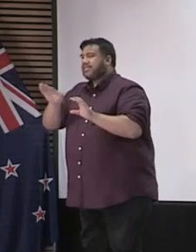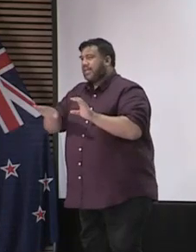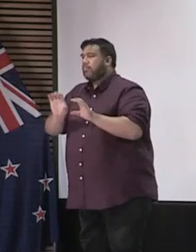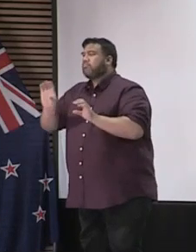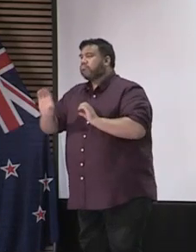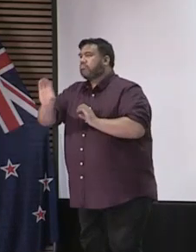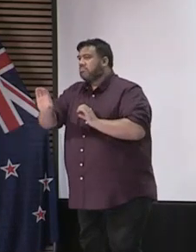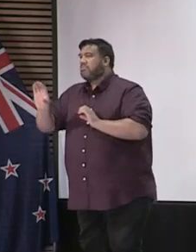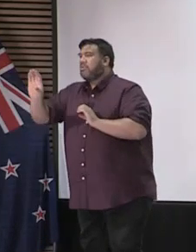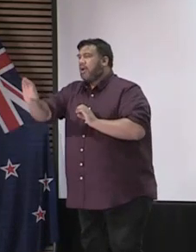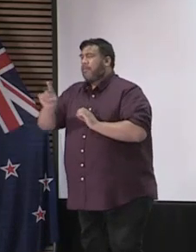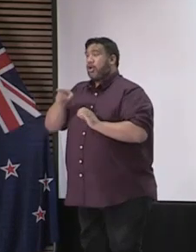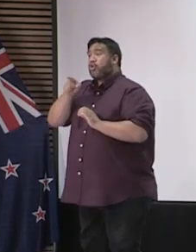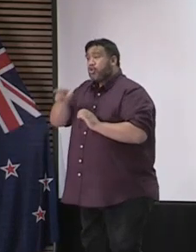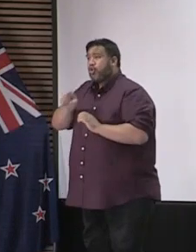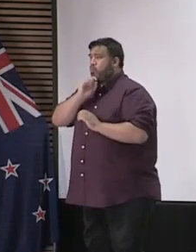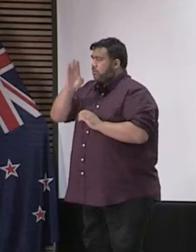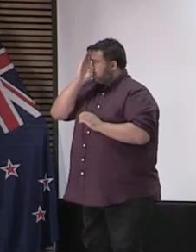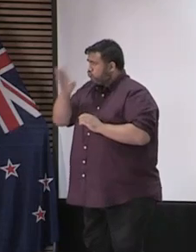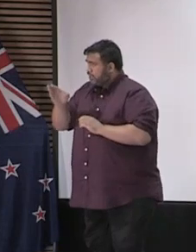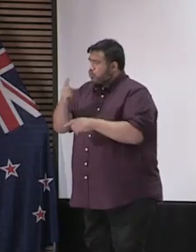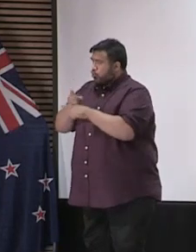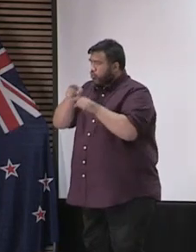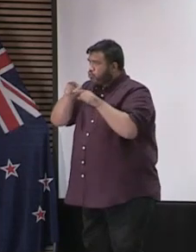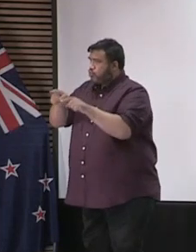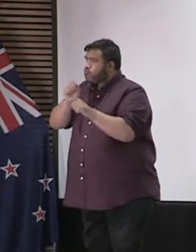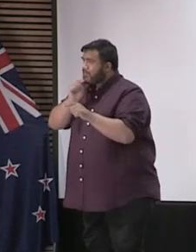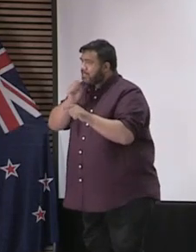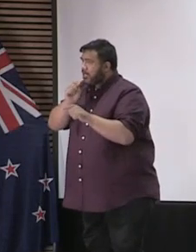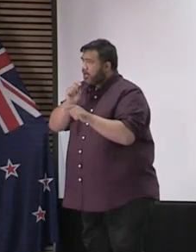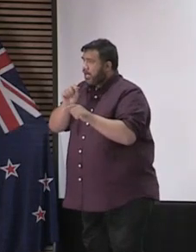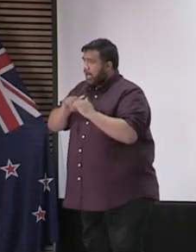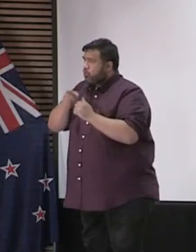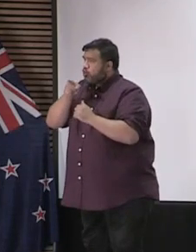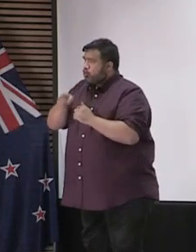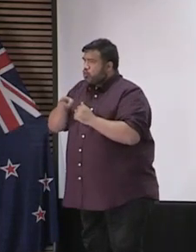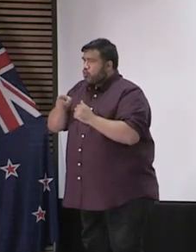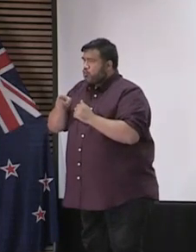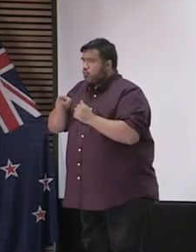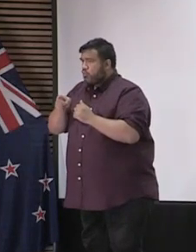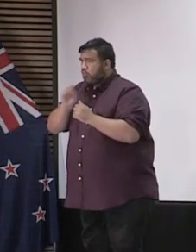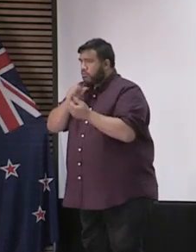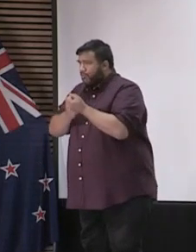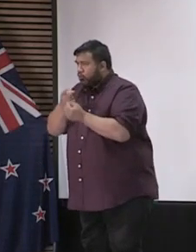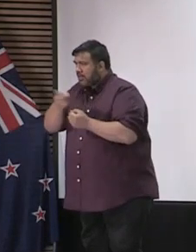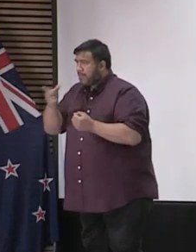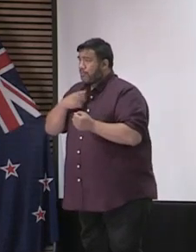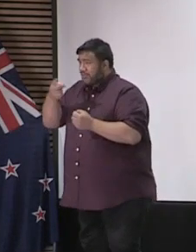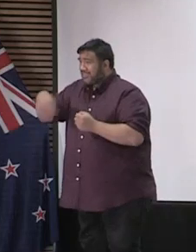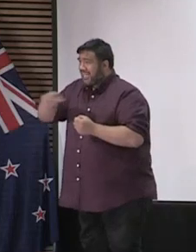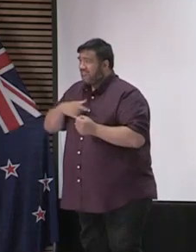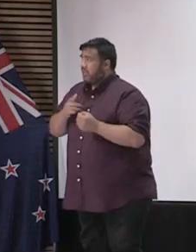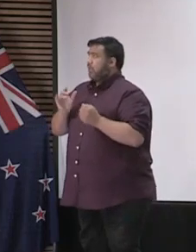who, the message was very clear this morning, they're in a very, very perilous situation? Yes, and as we've really